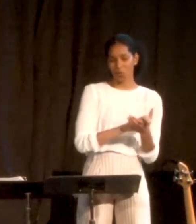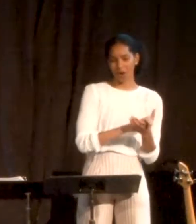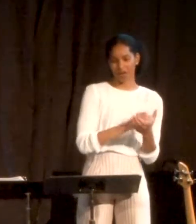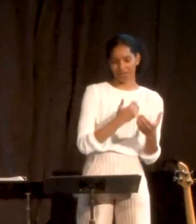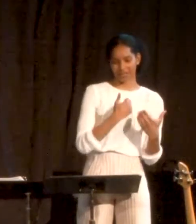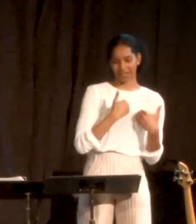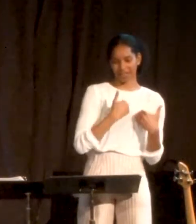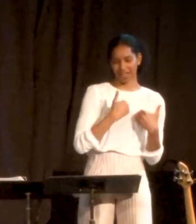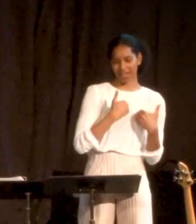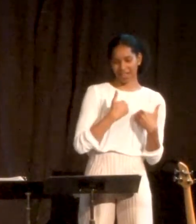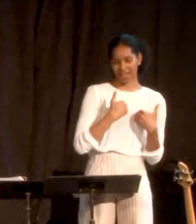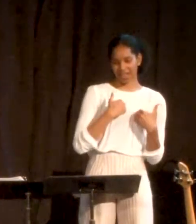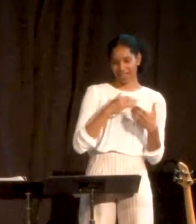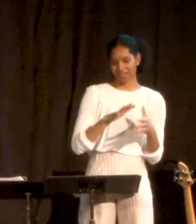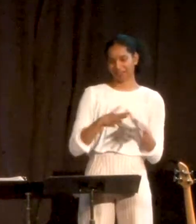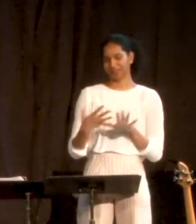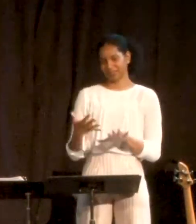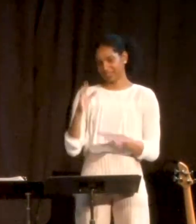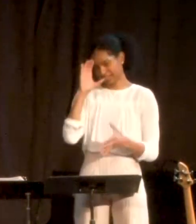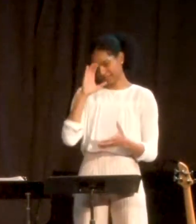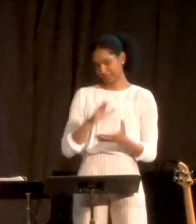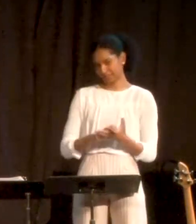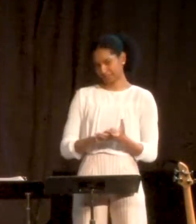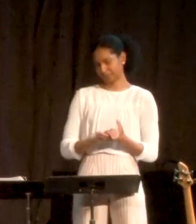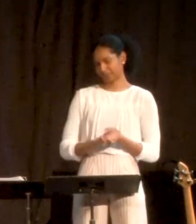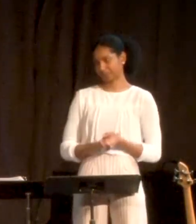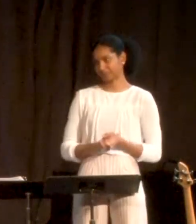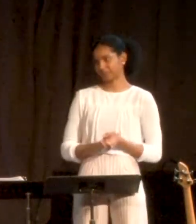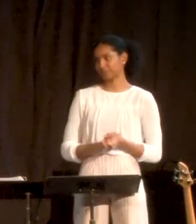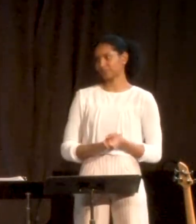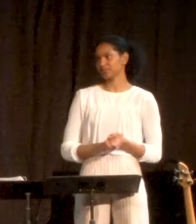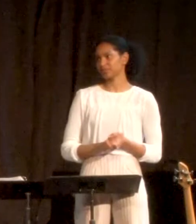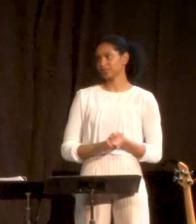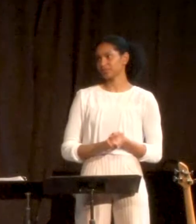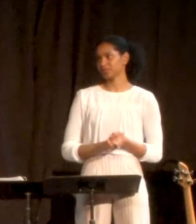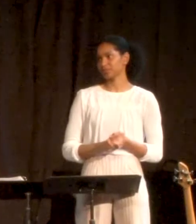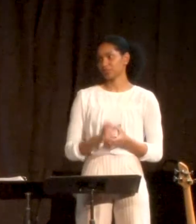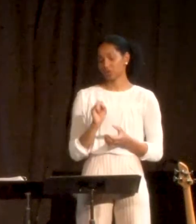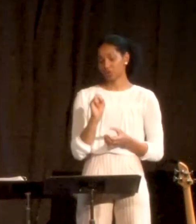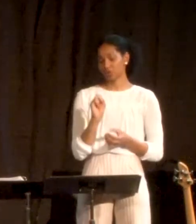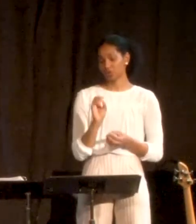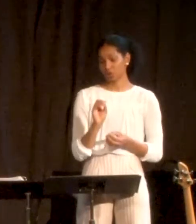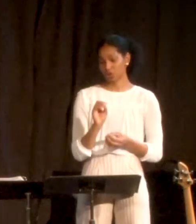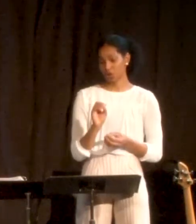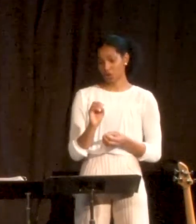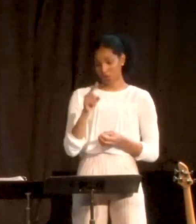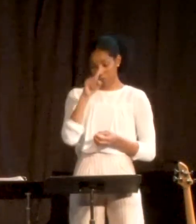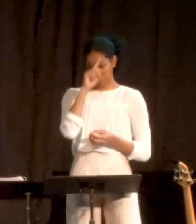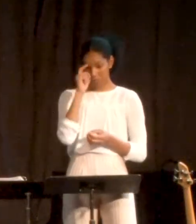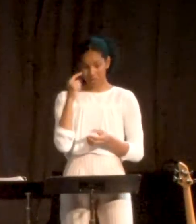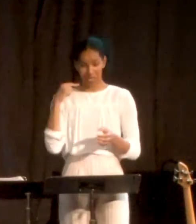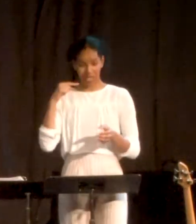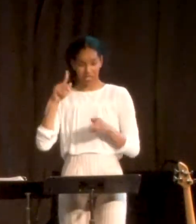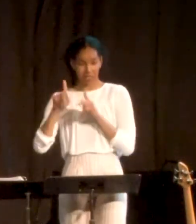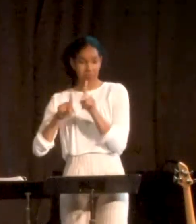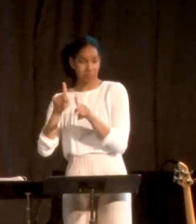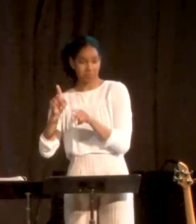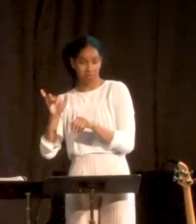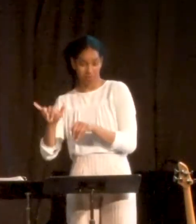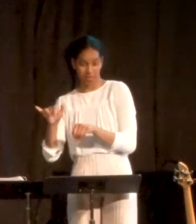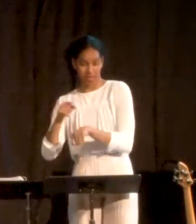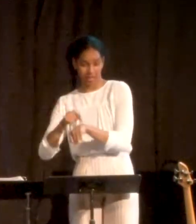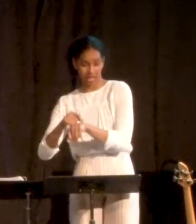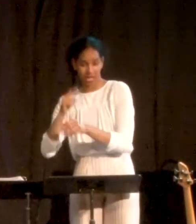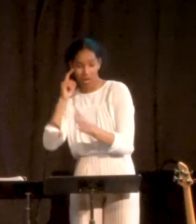And so there in Jerusalem, the temple maintained two charitable distributions of food and